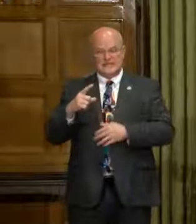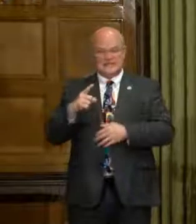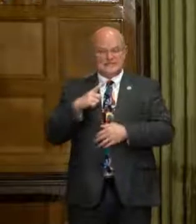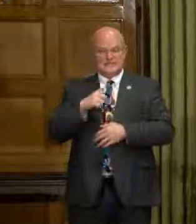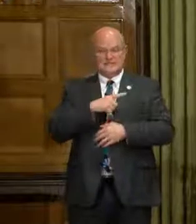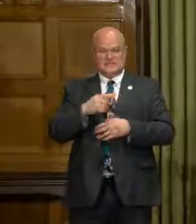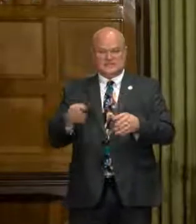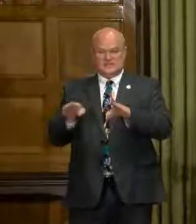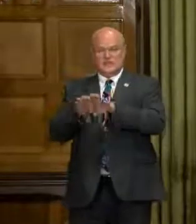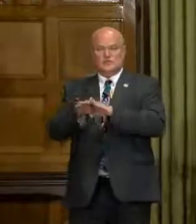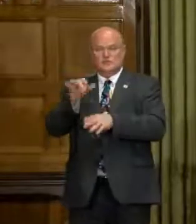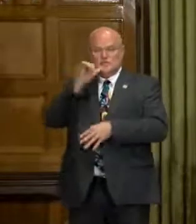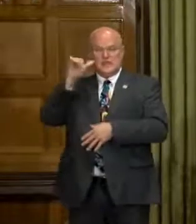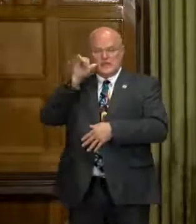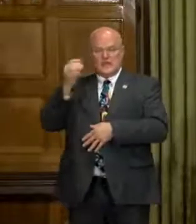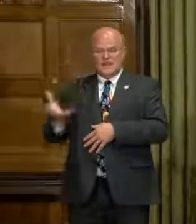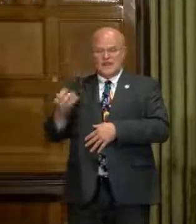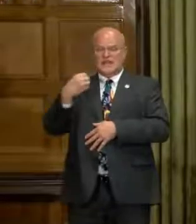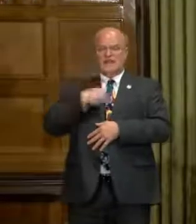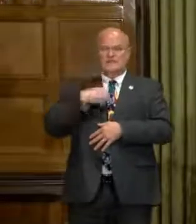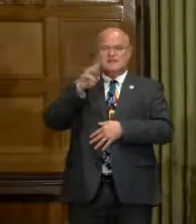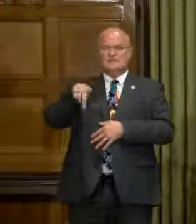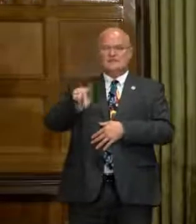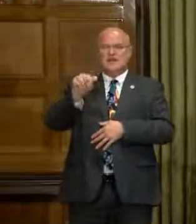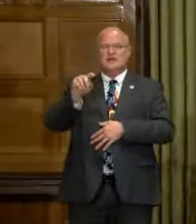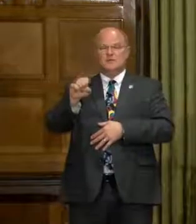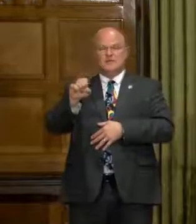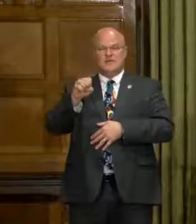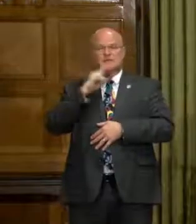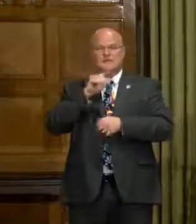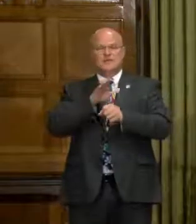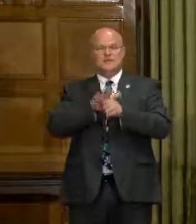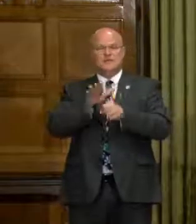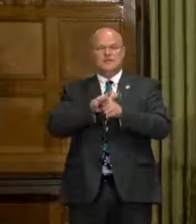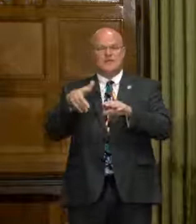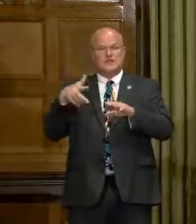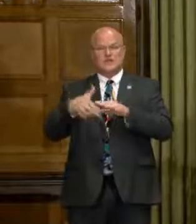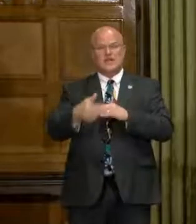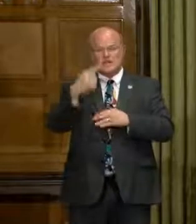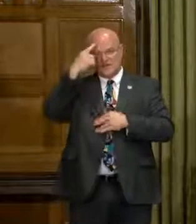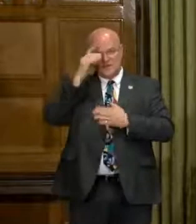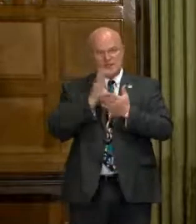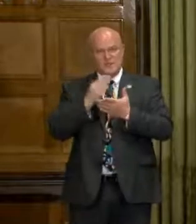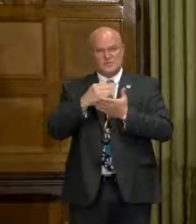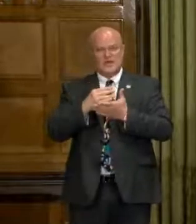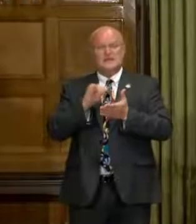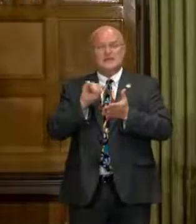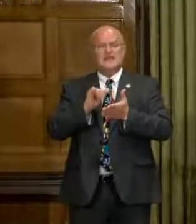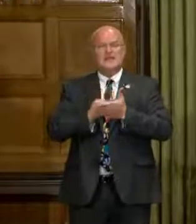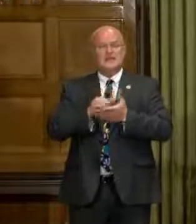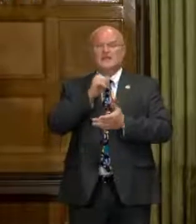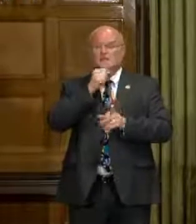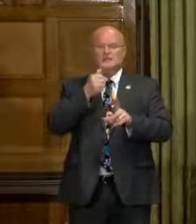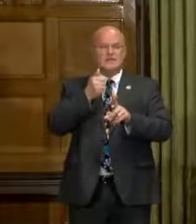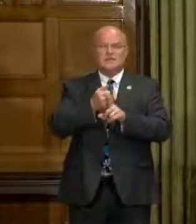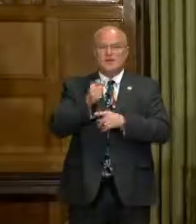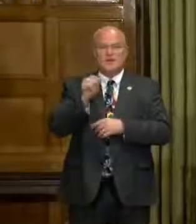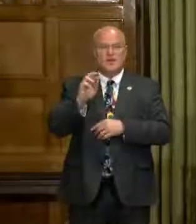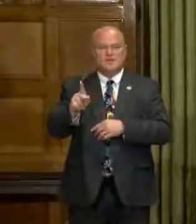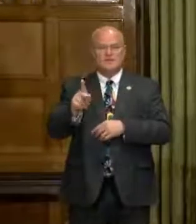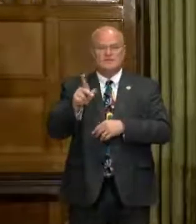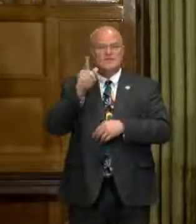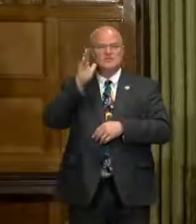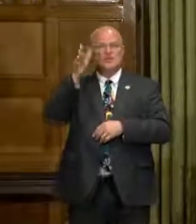Can you give us an update about if there were adequate cuts to the budget so that it wouldn't impact